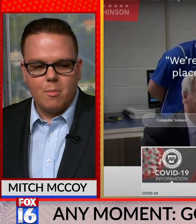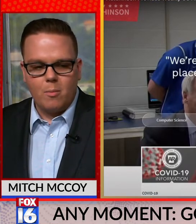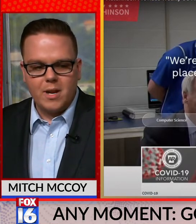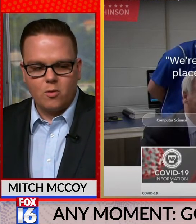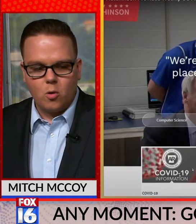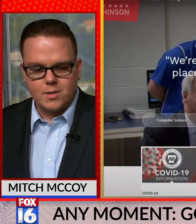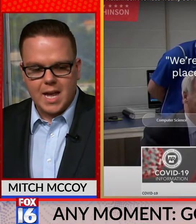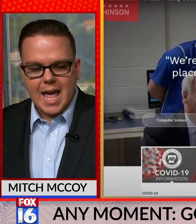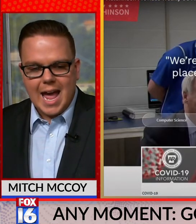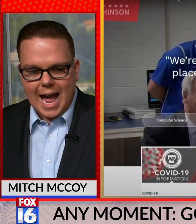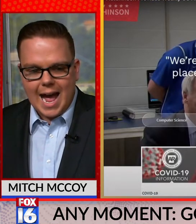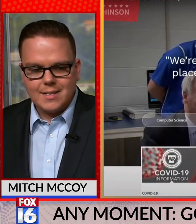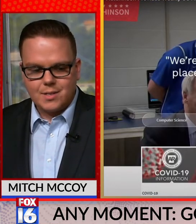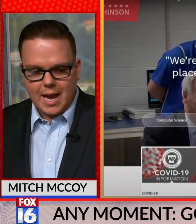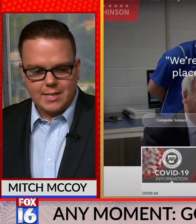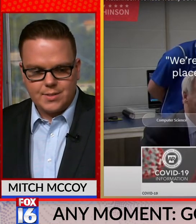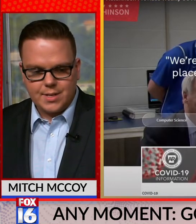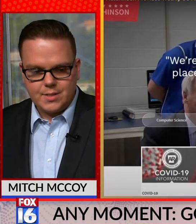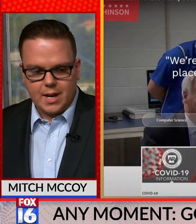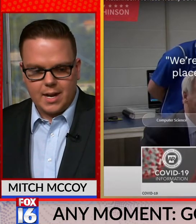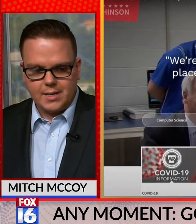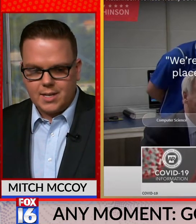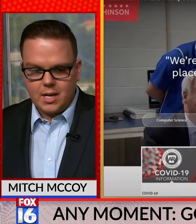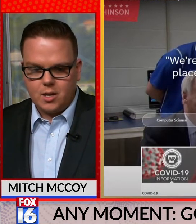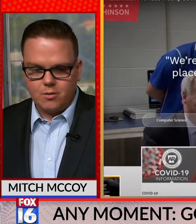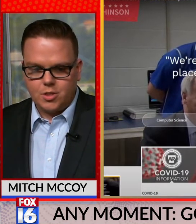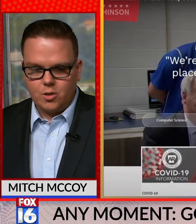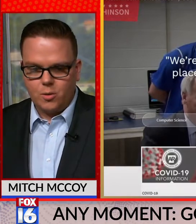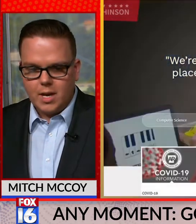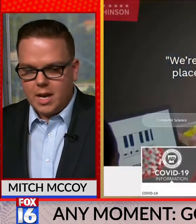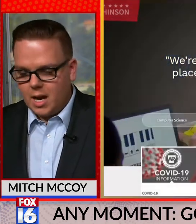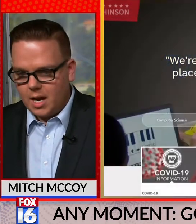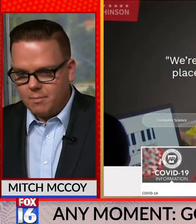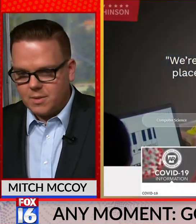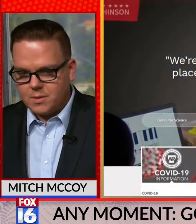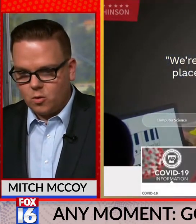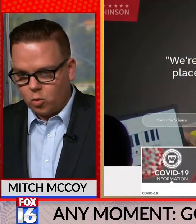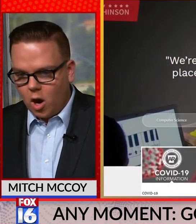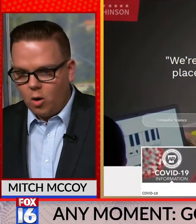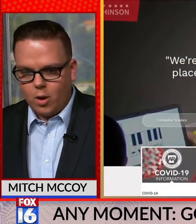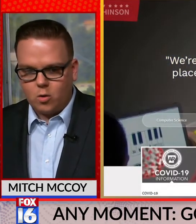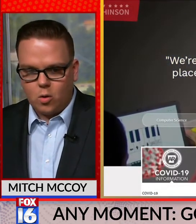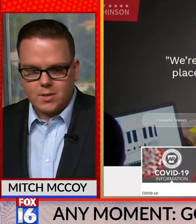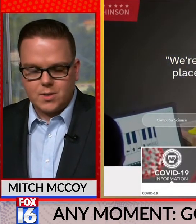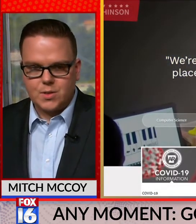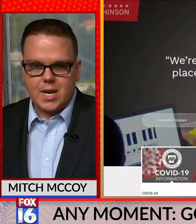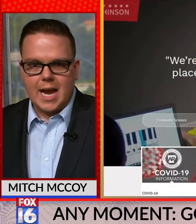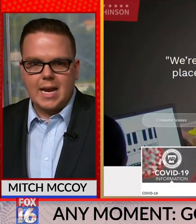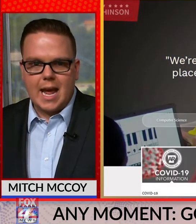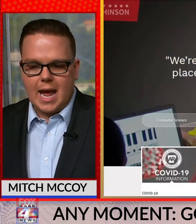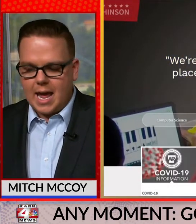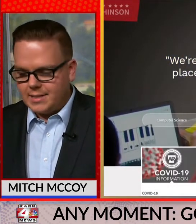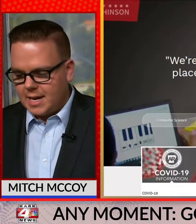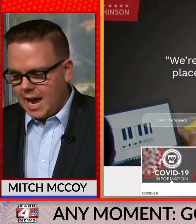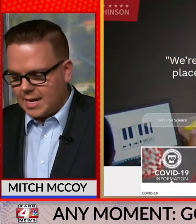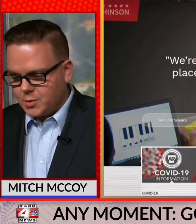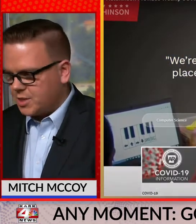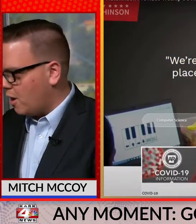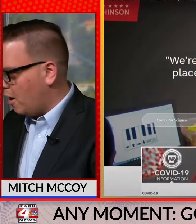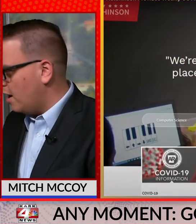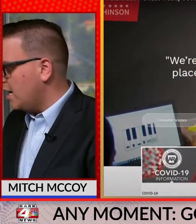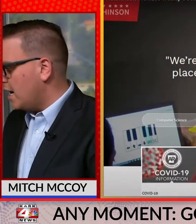just a moment, of course, as cases continue to grow across the state. And